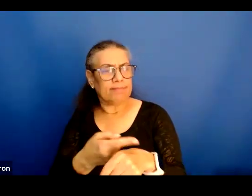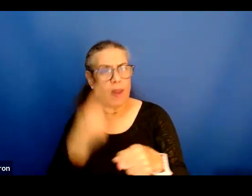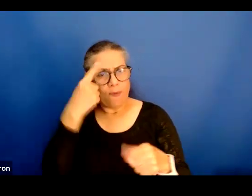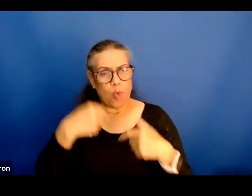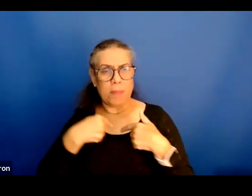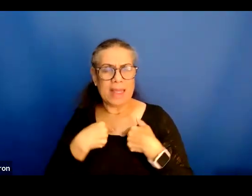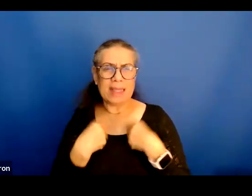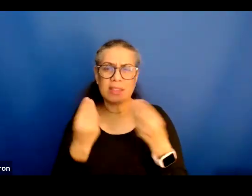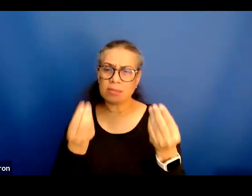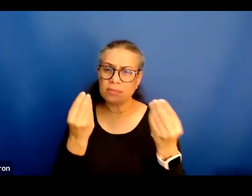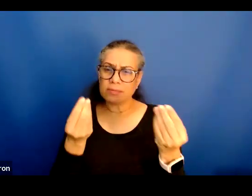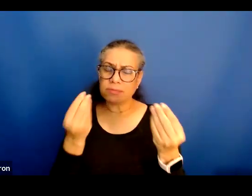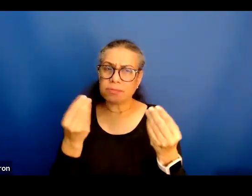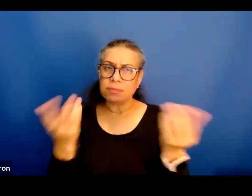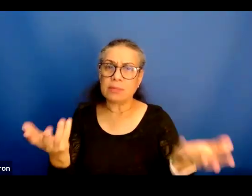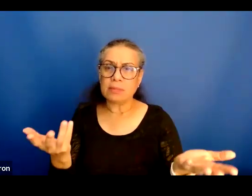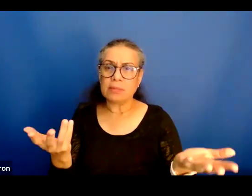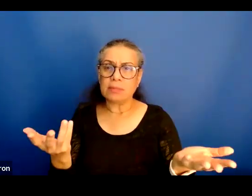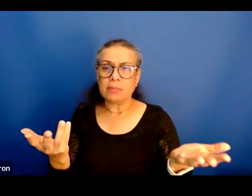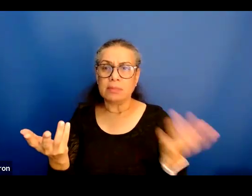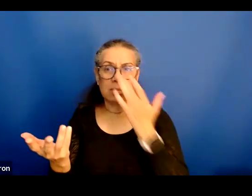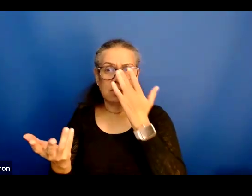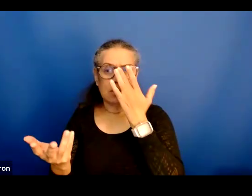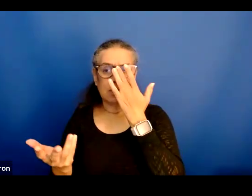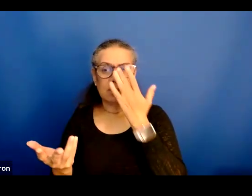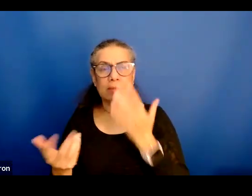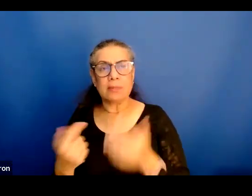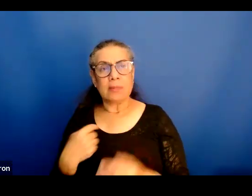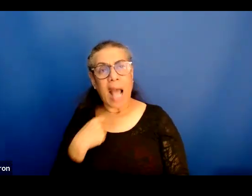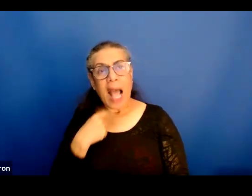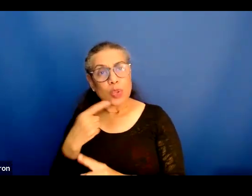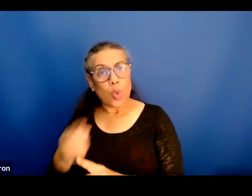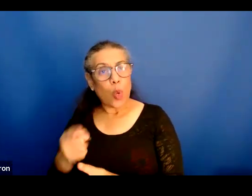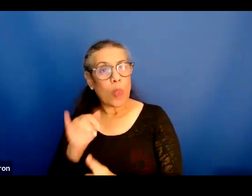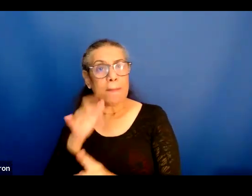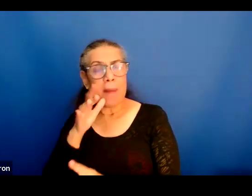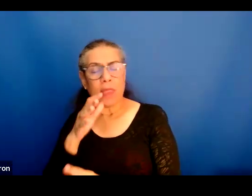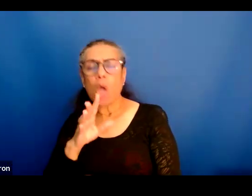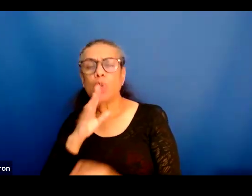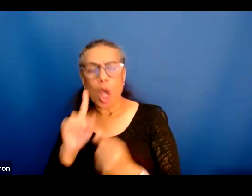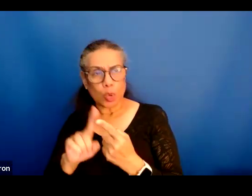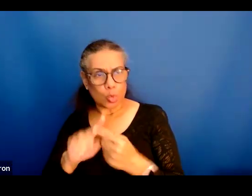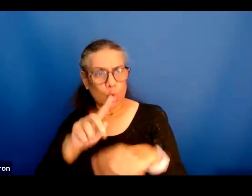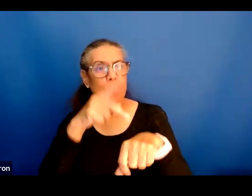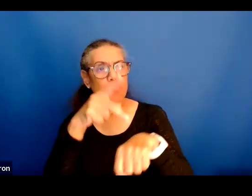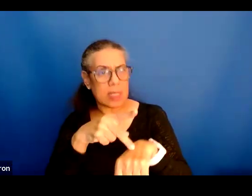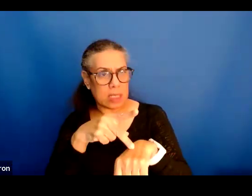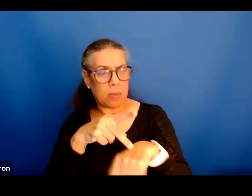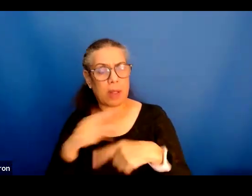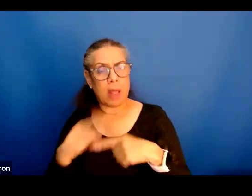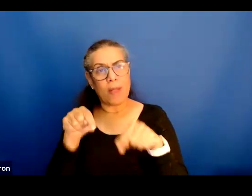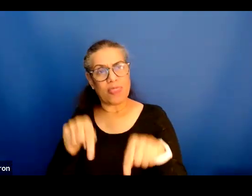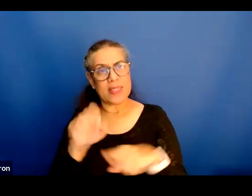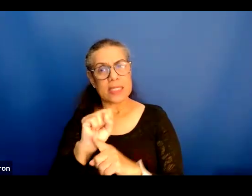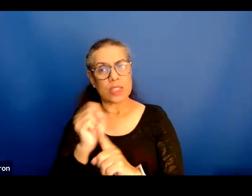like, como I say, you need to talk to the principal and the teacher too about the youth